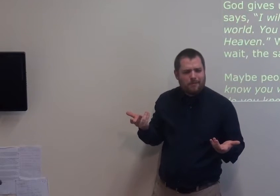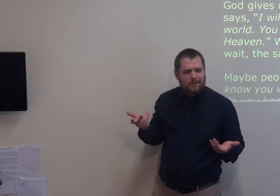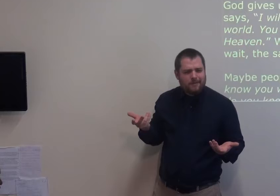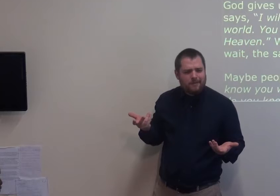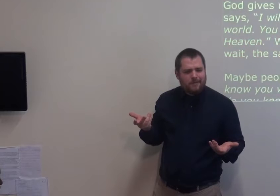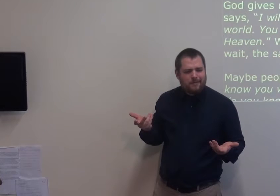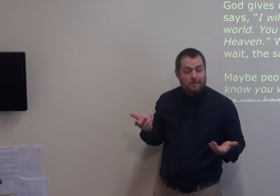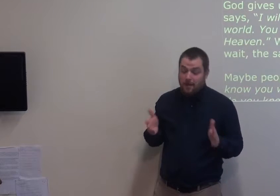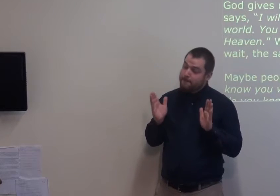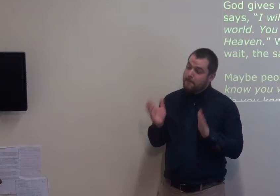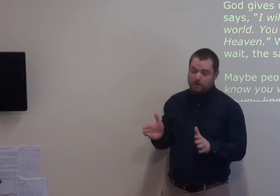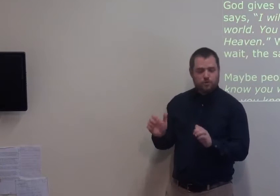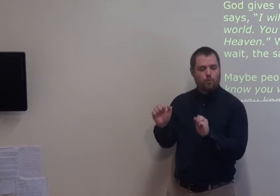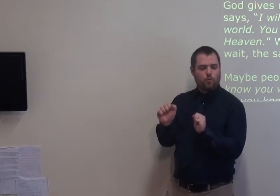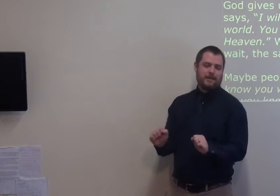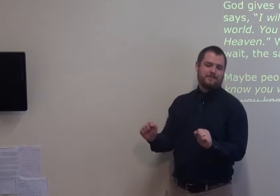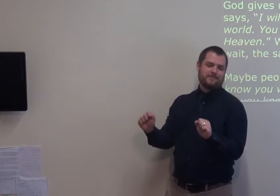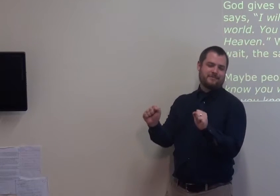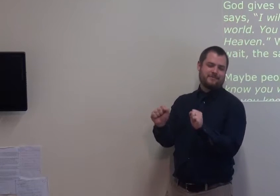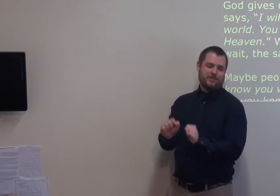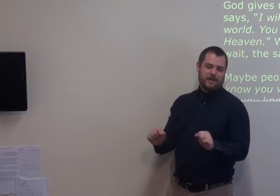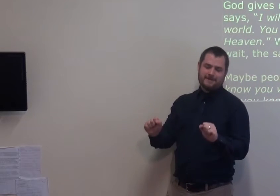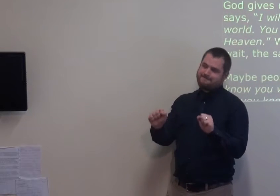I must wait, the same as Abraham.